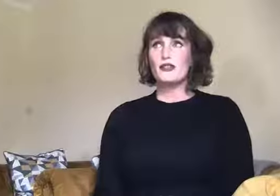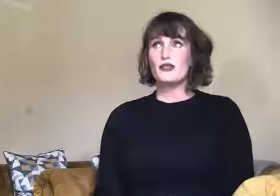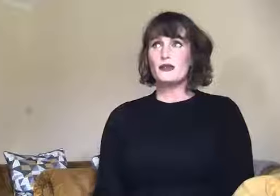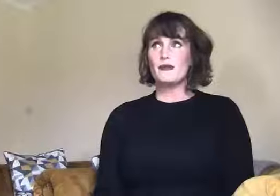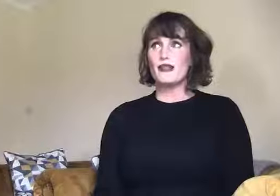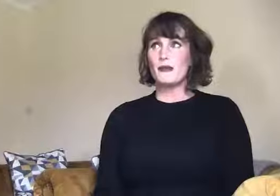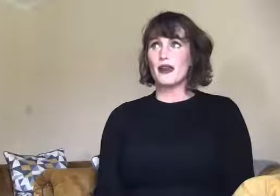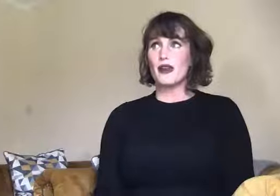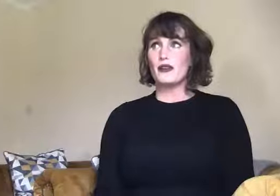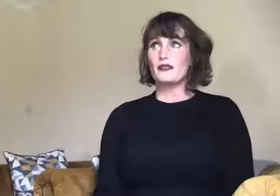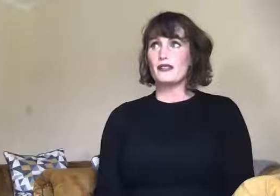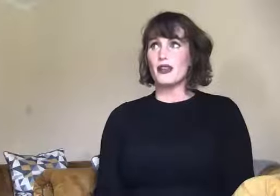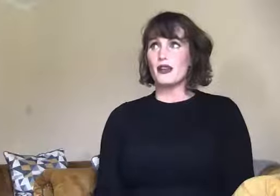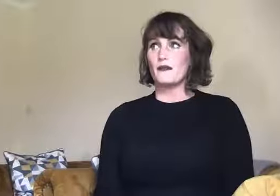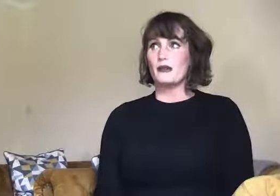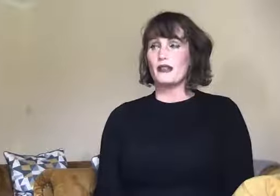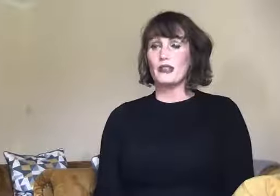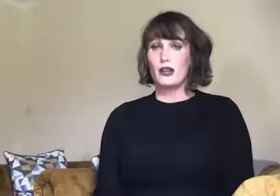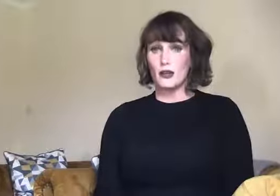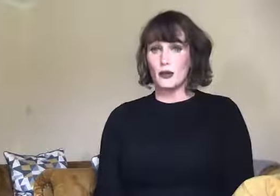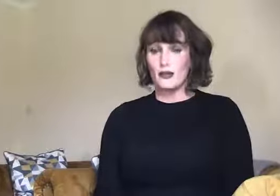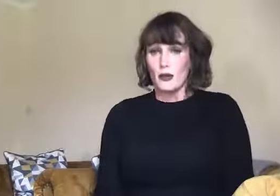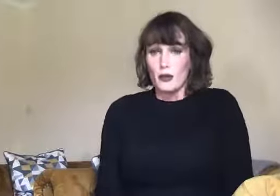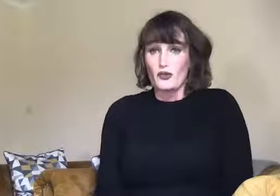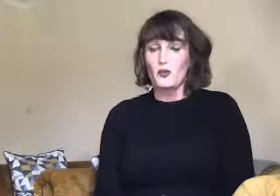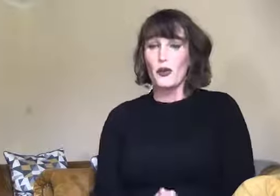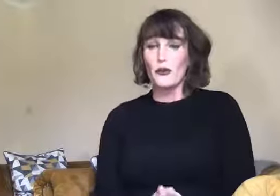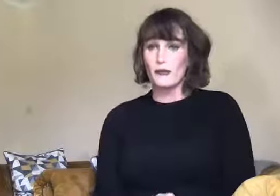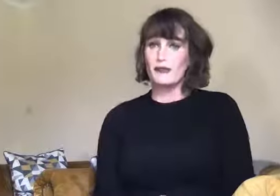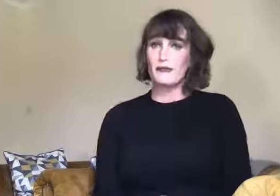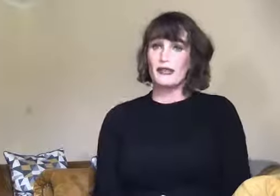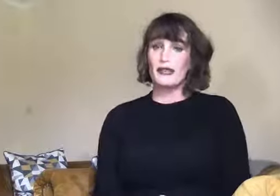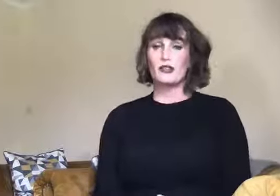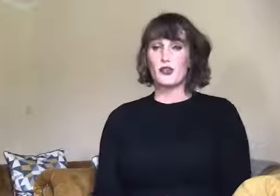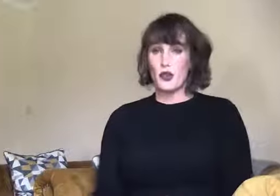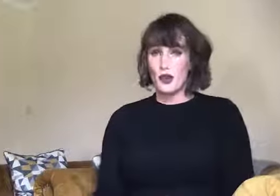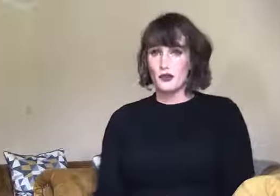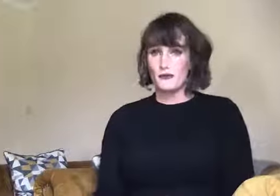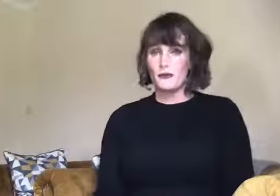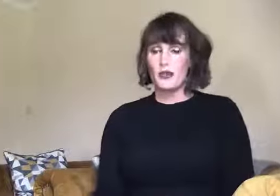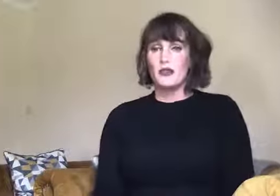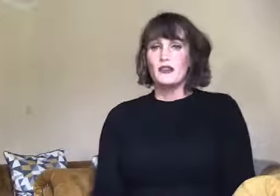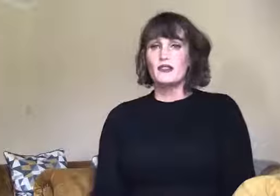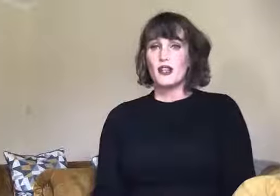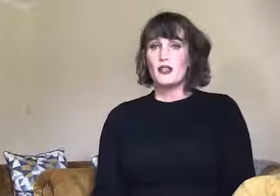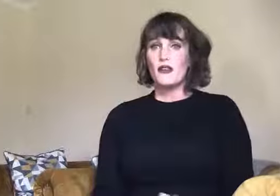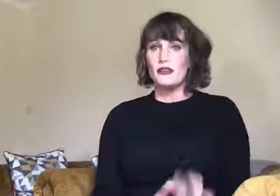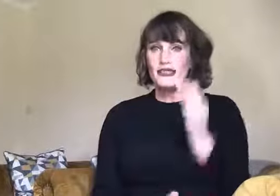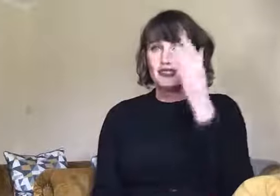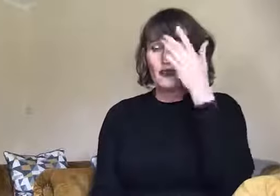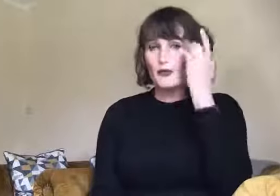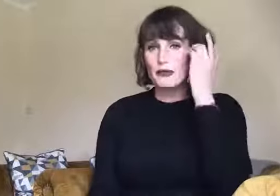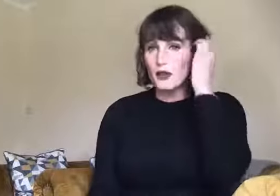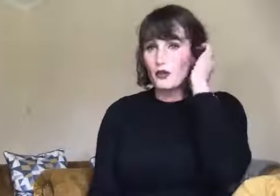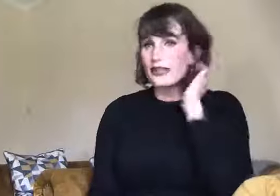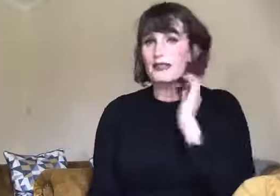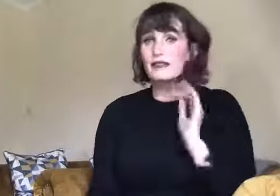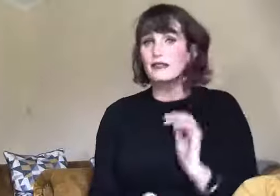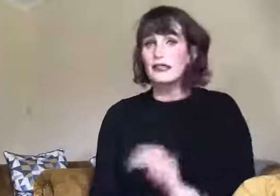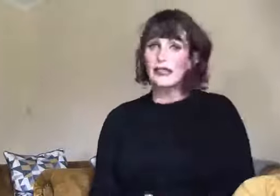do something about, like if you want to welcome somebody into your home. So obviously at the moment with lockdown,